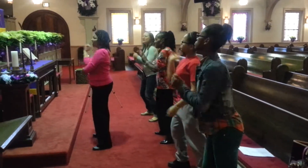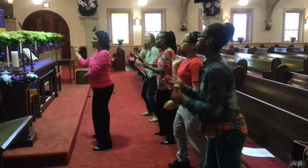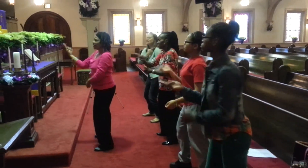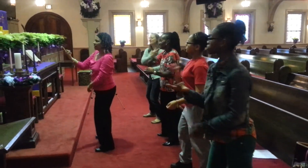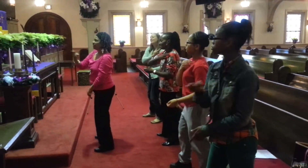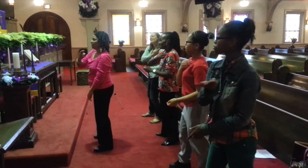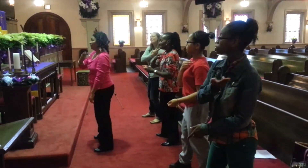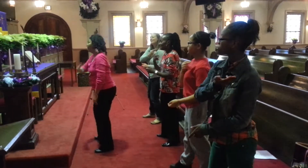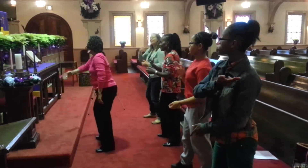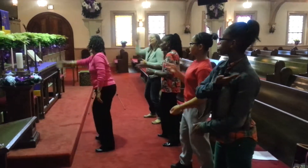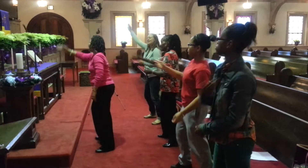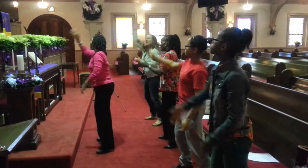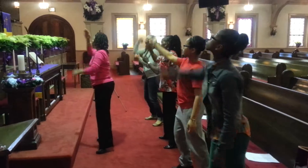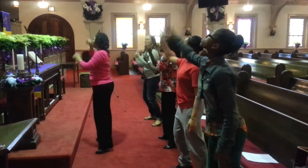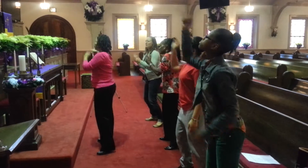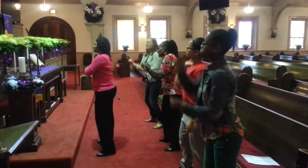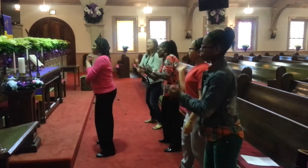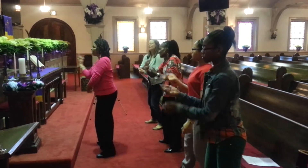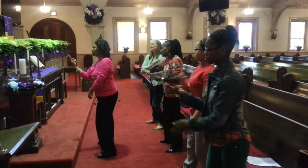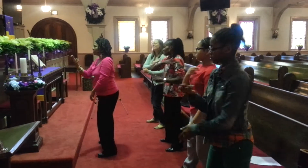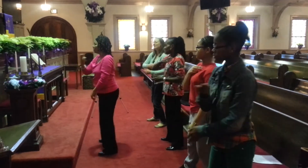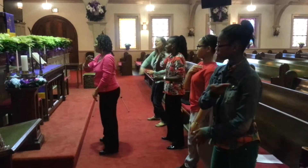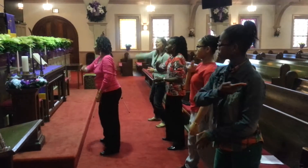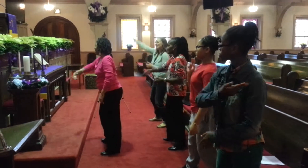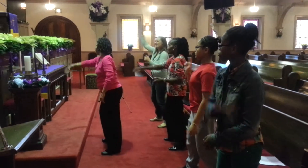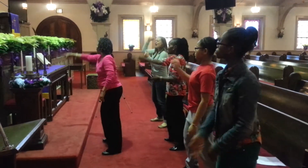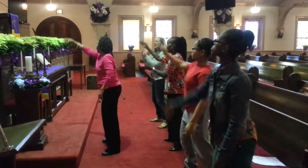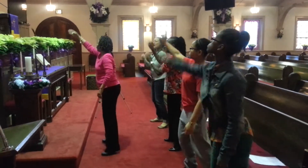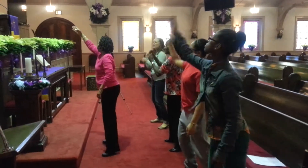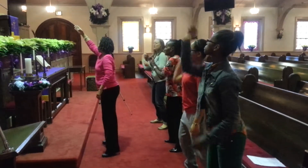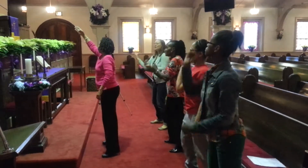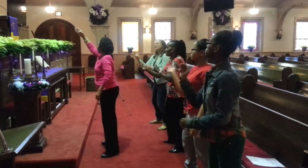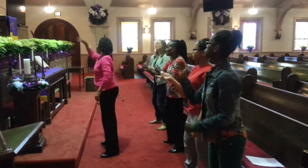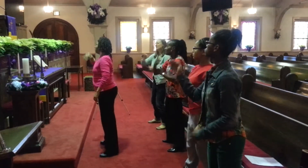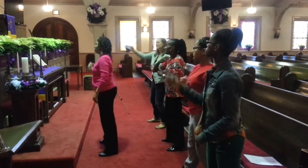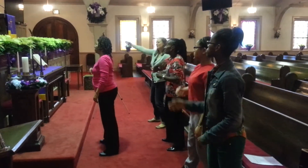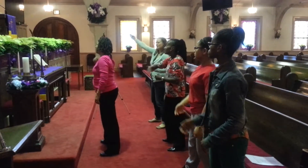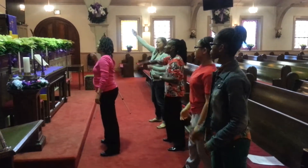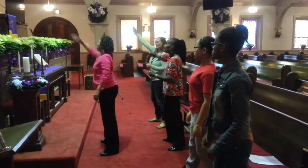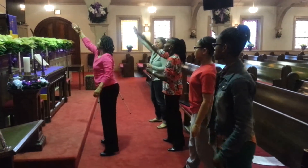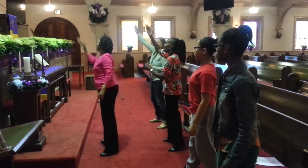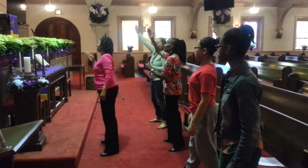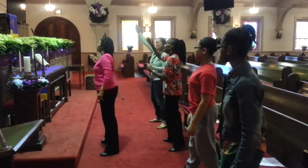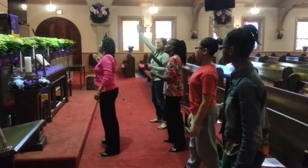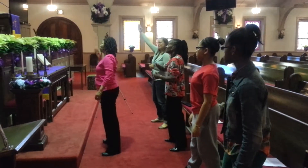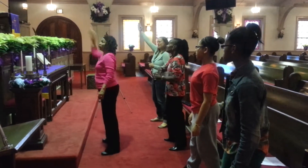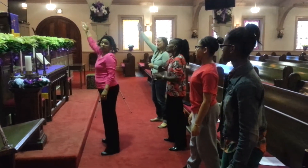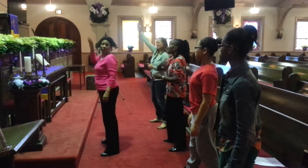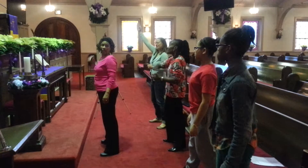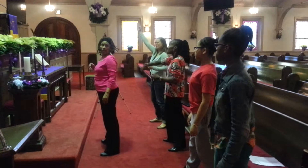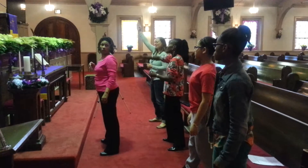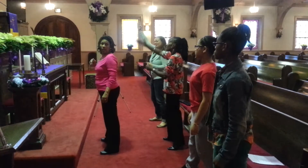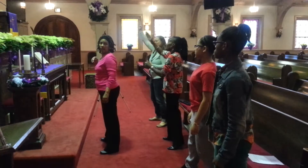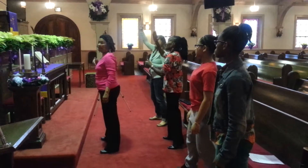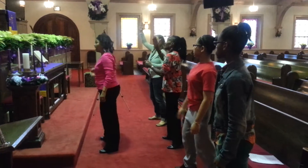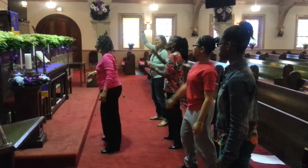us. God with us. God, it's not, don't jerk at God, okay?